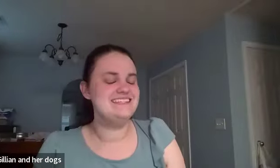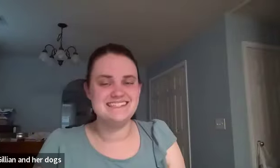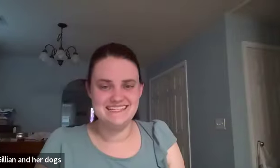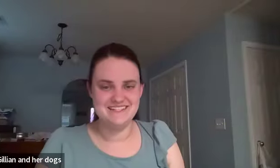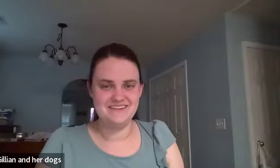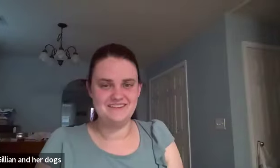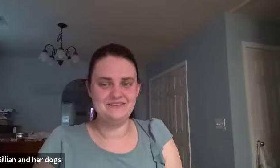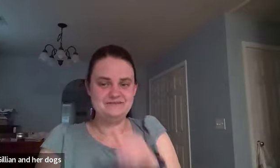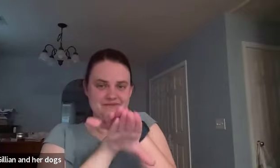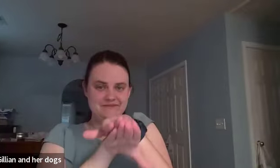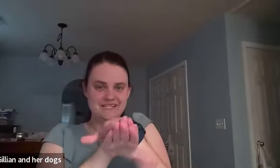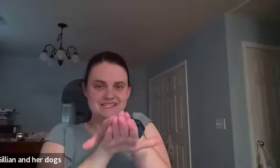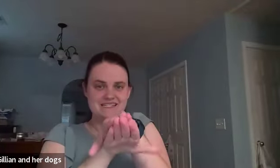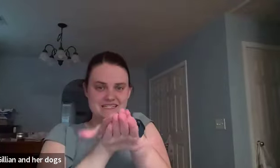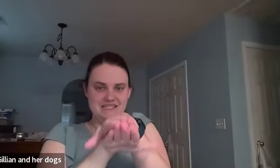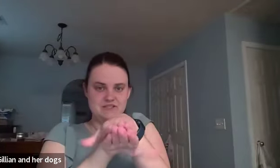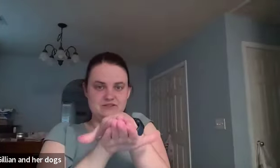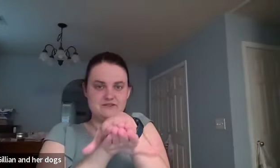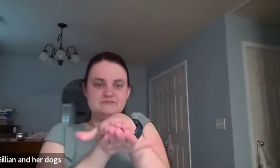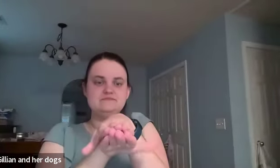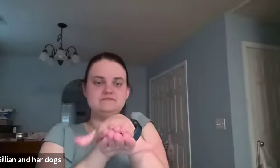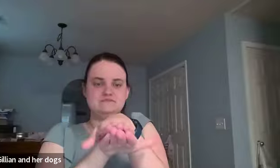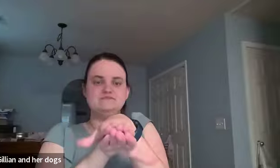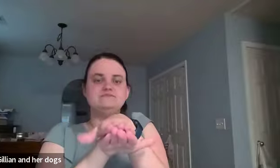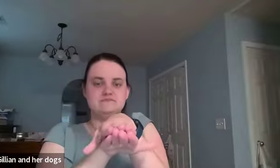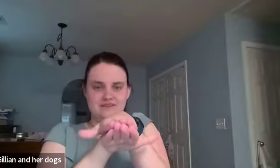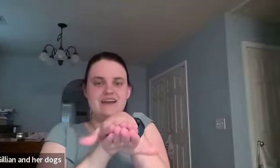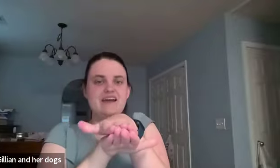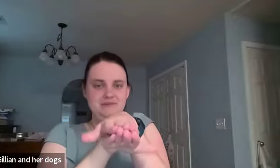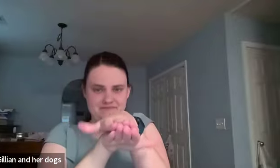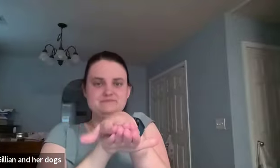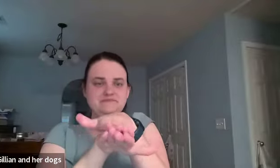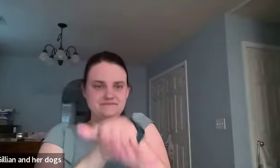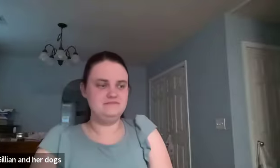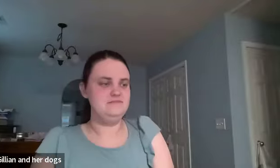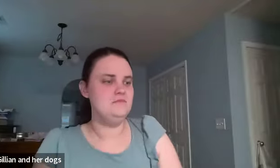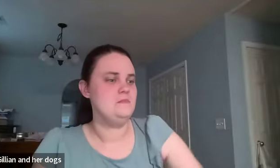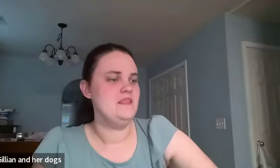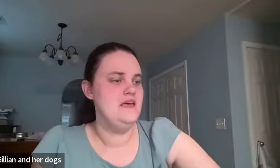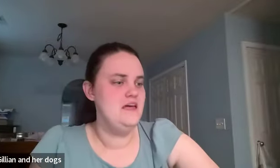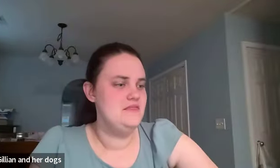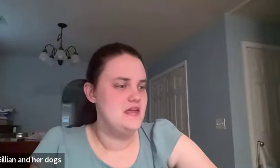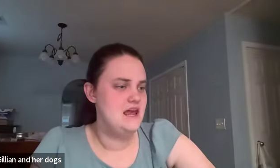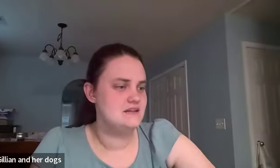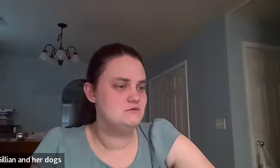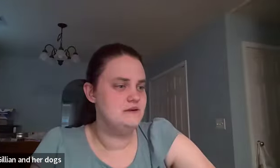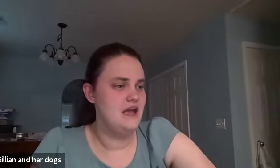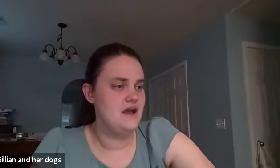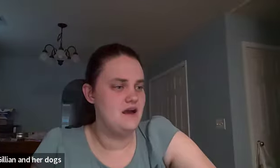then sea turtle. Sea turtle. Okay. The next one we